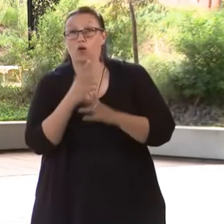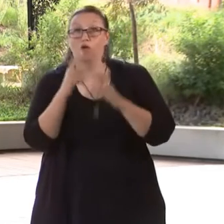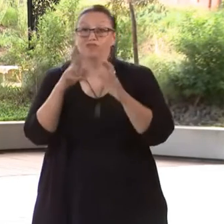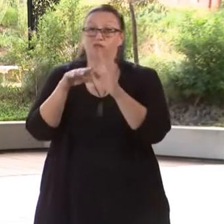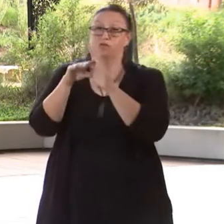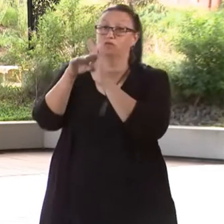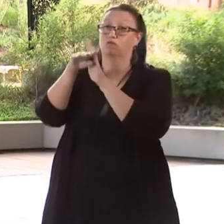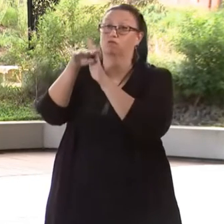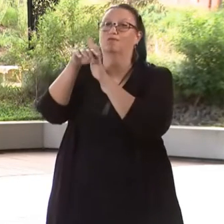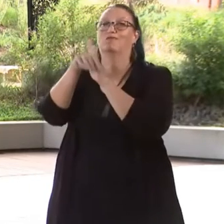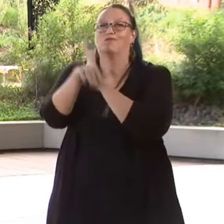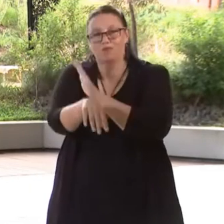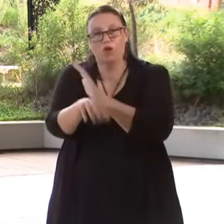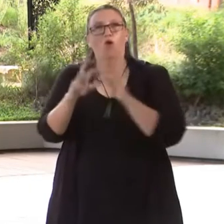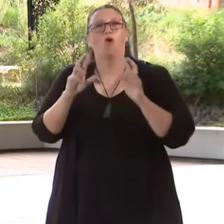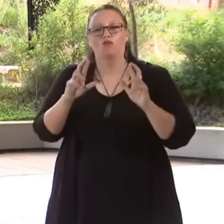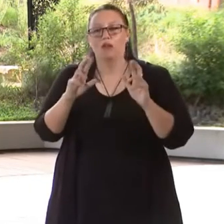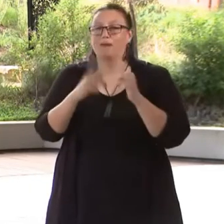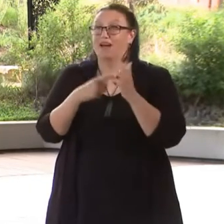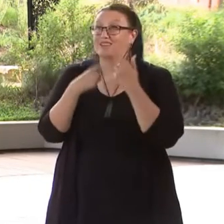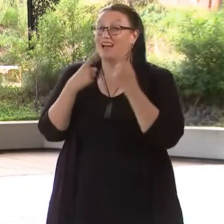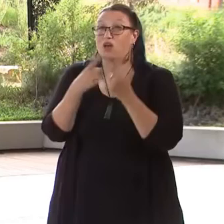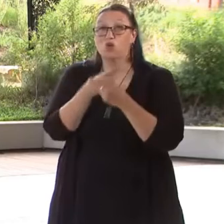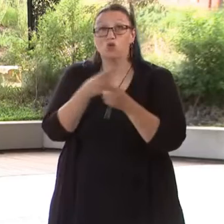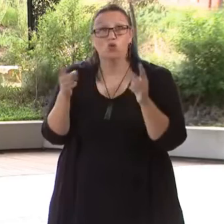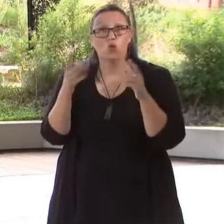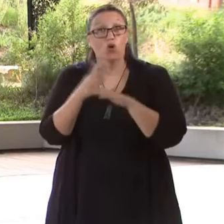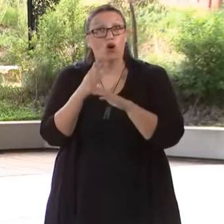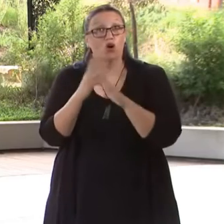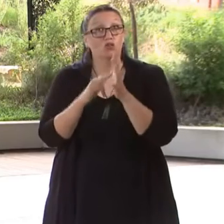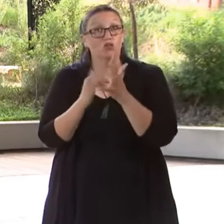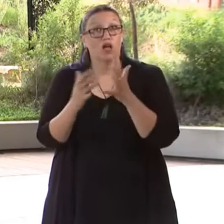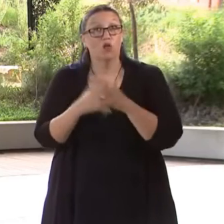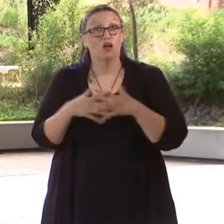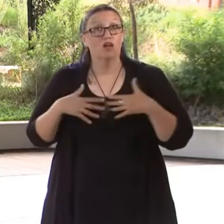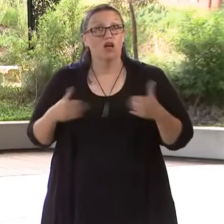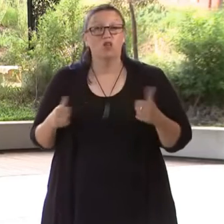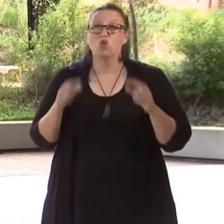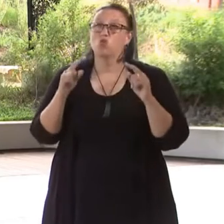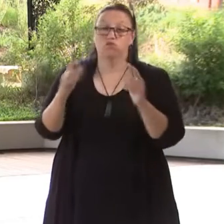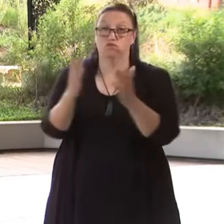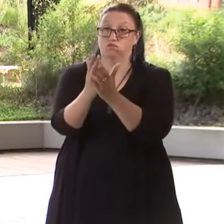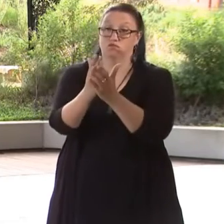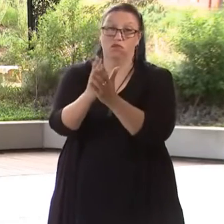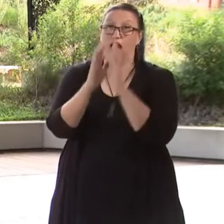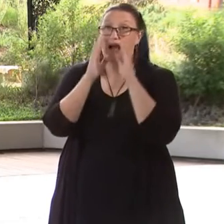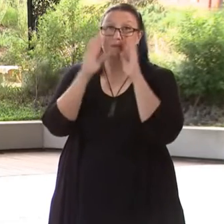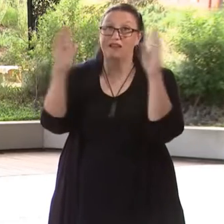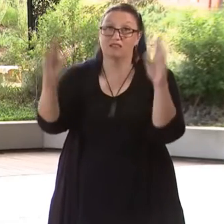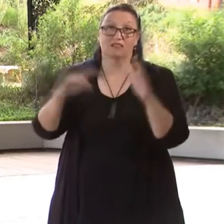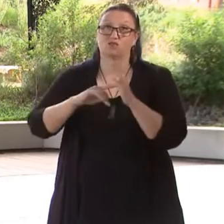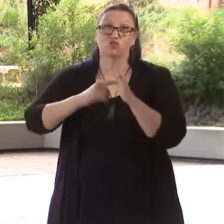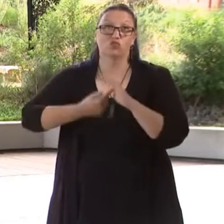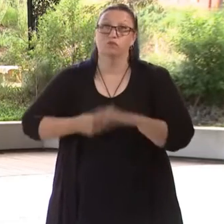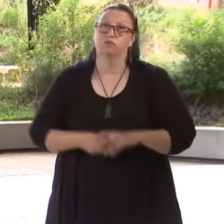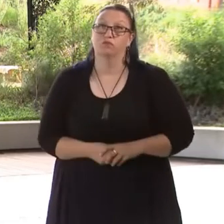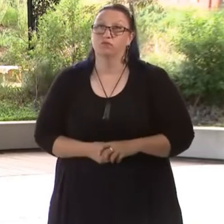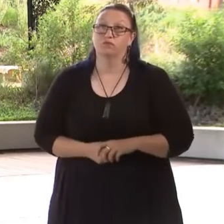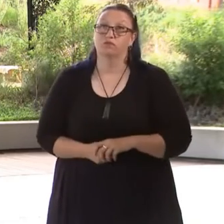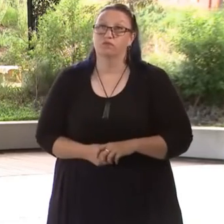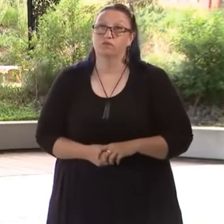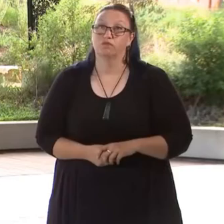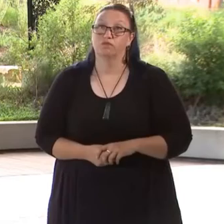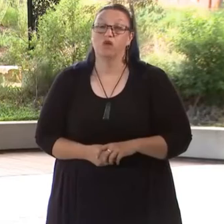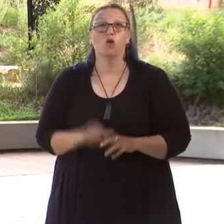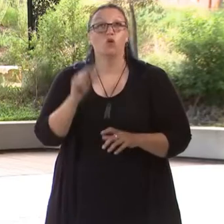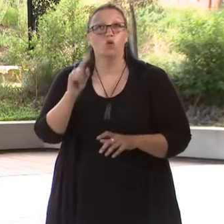Wales Health, what an amazing job they have done. We do not say that lightly or in a cliched way. It is a remarkable